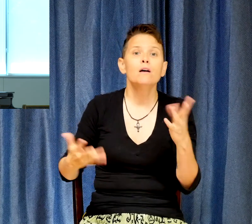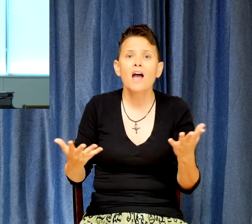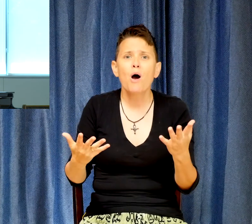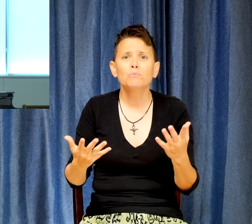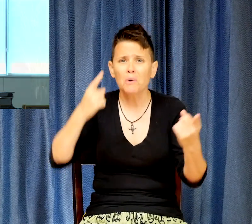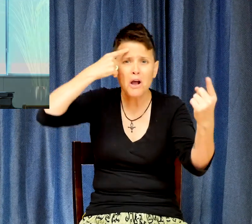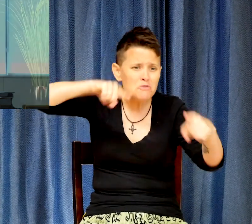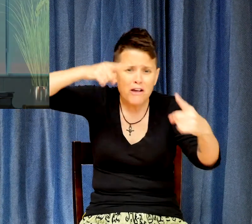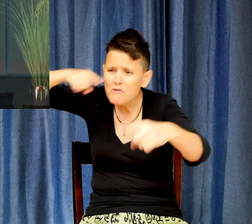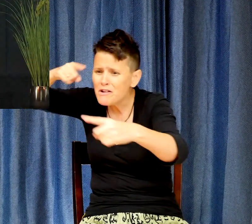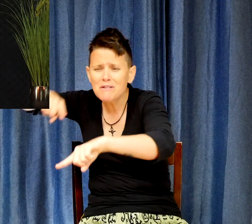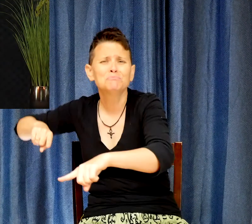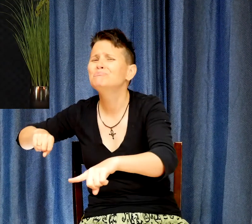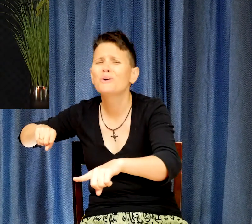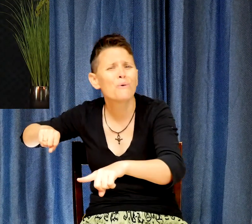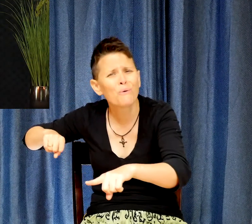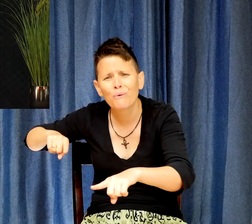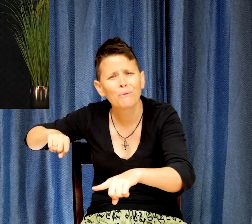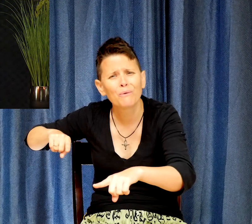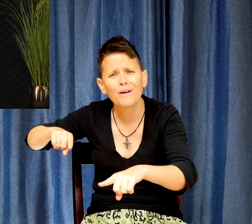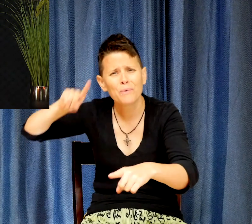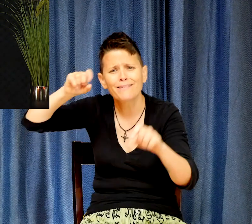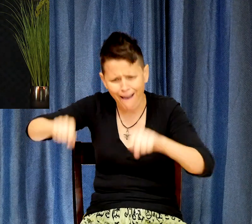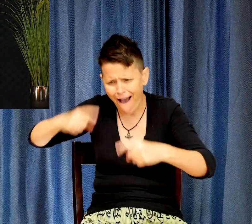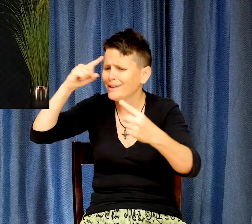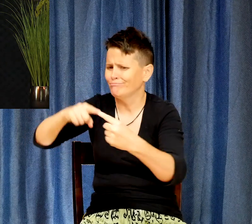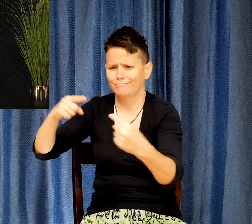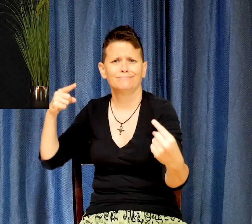And this, I believe, is what it means to have heaven on earth.